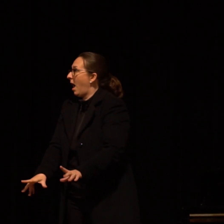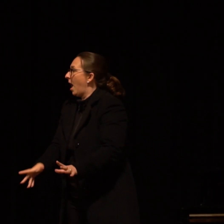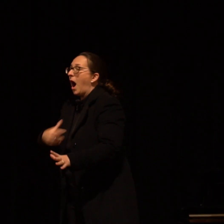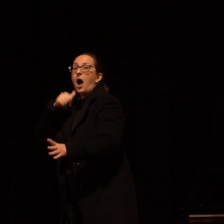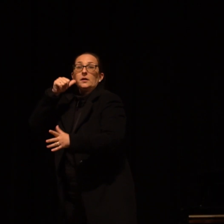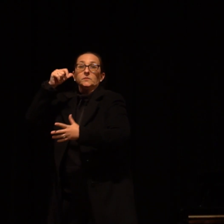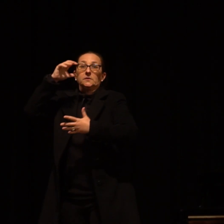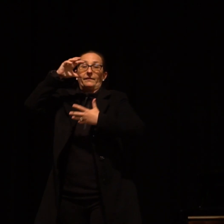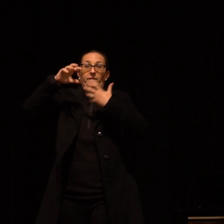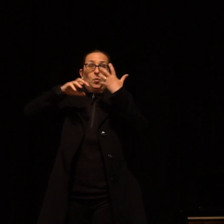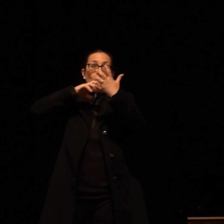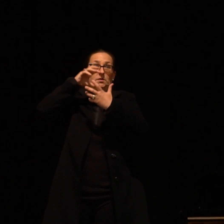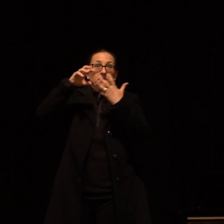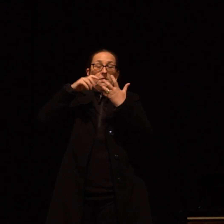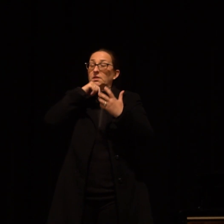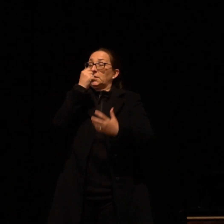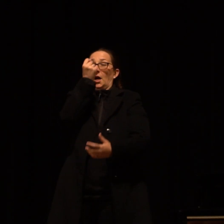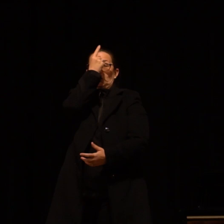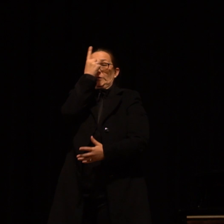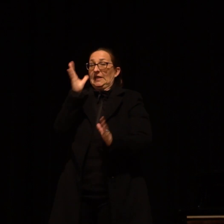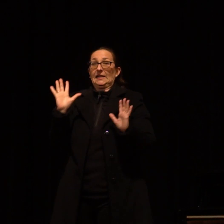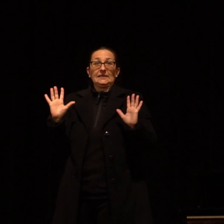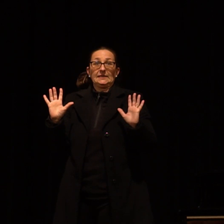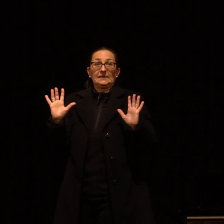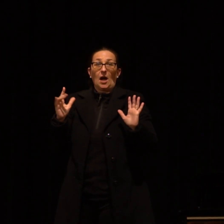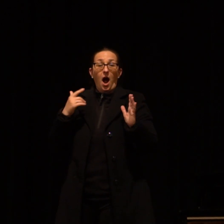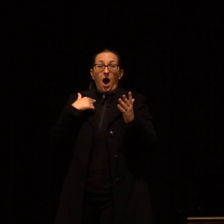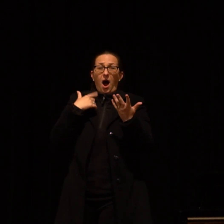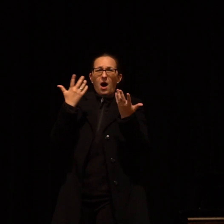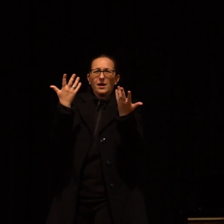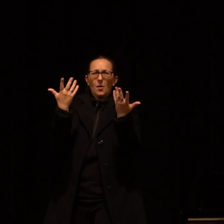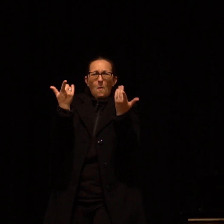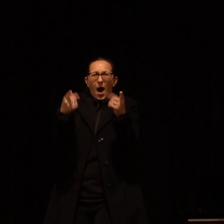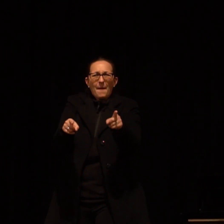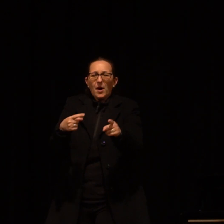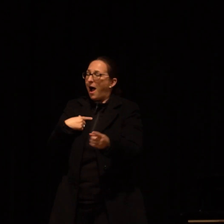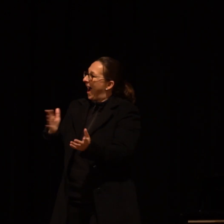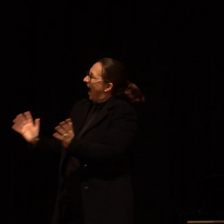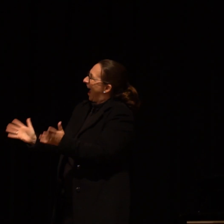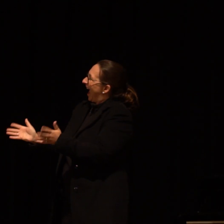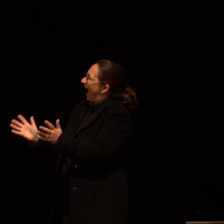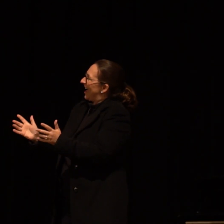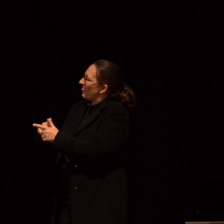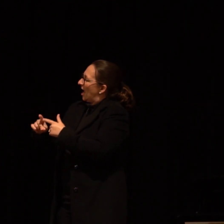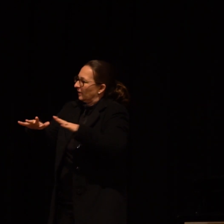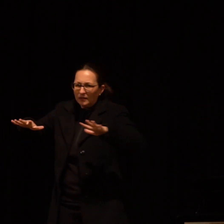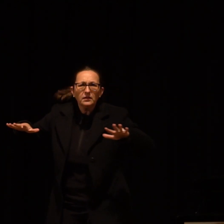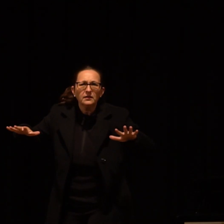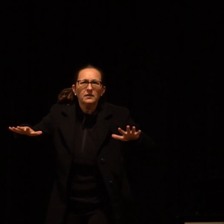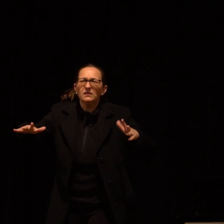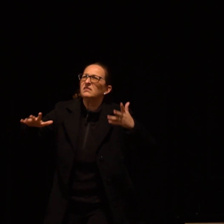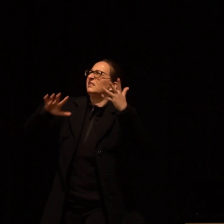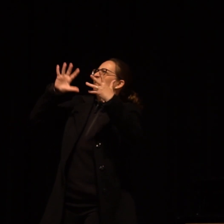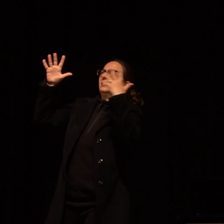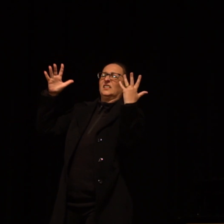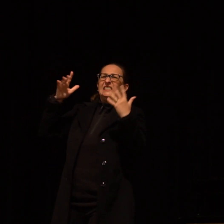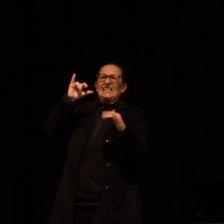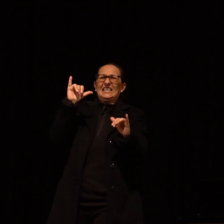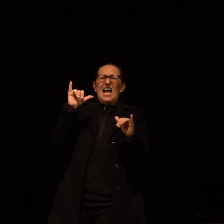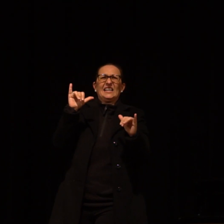was so confused. I don't understand what's going on. I don't know what's happening. And one minute I was talking, and the next minute I'm on the floor,